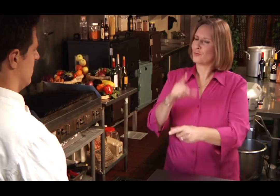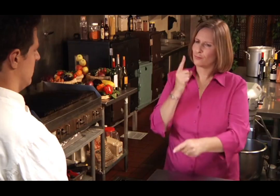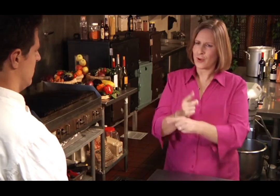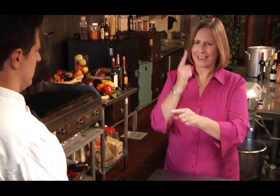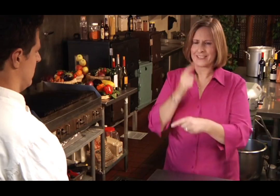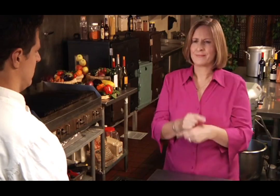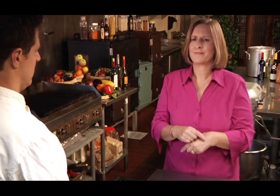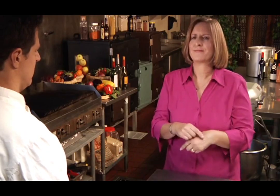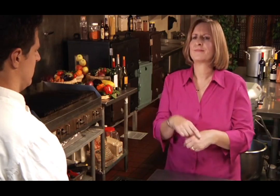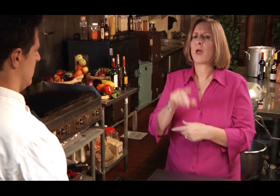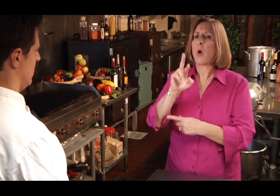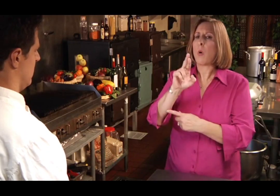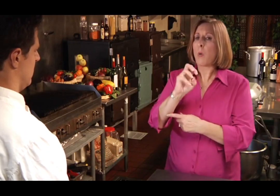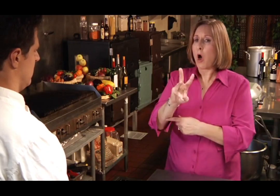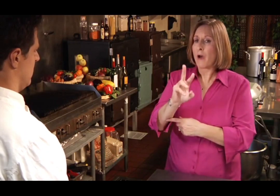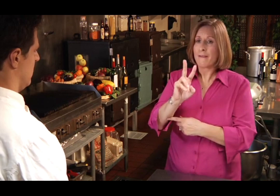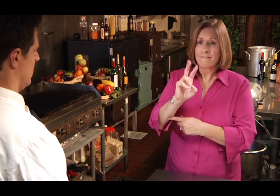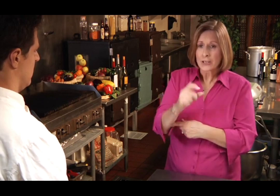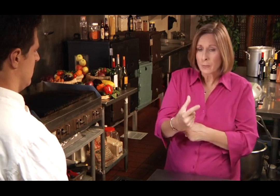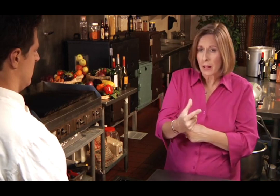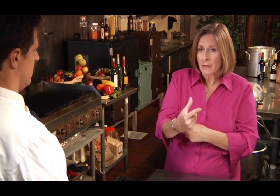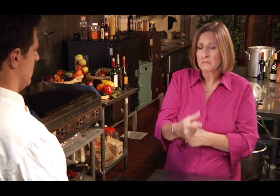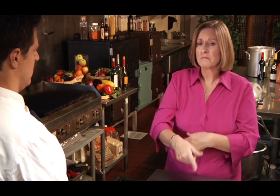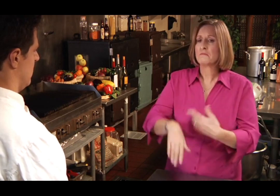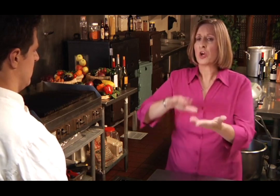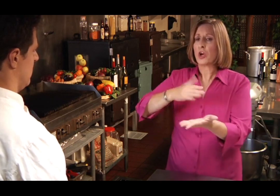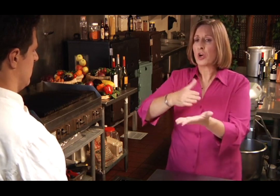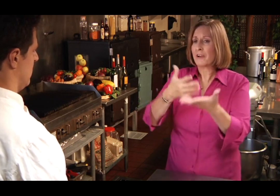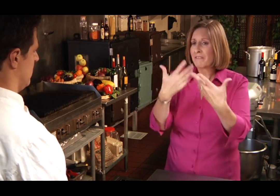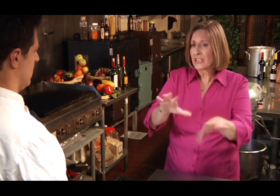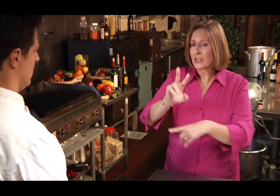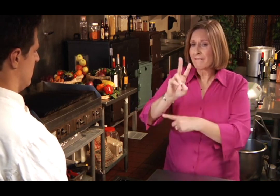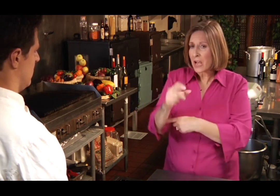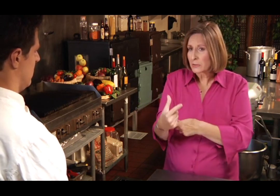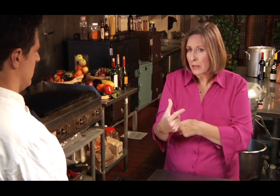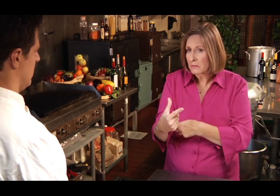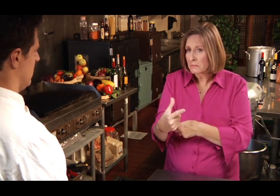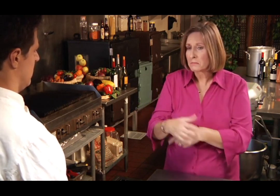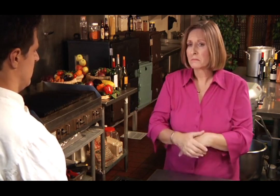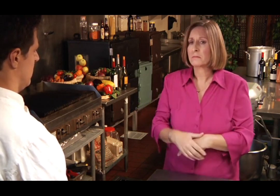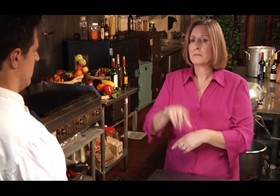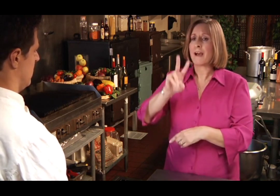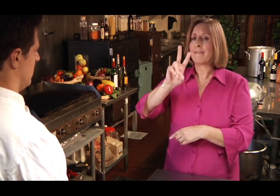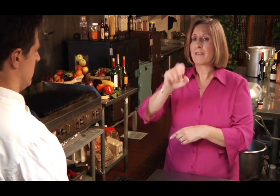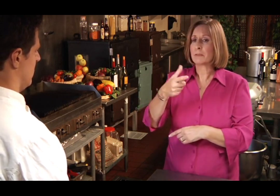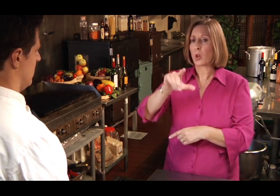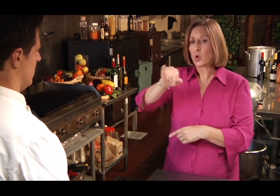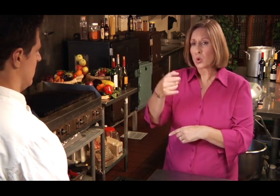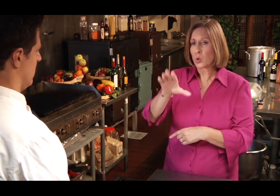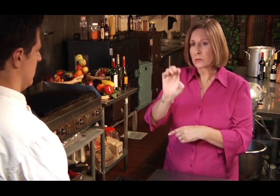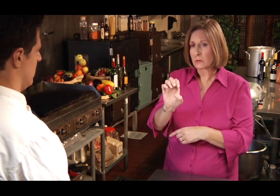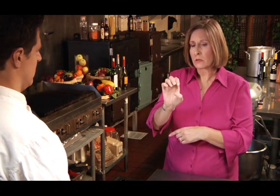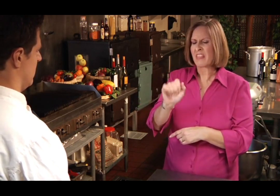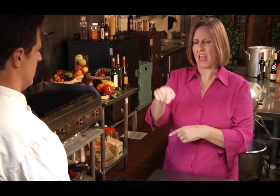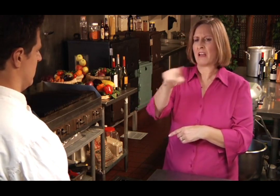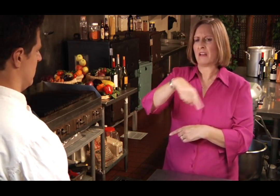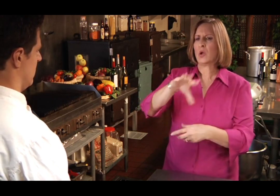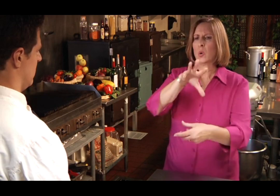You are absolutely right. Raw vegetables, cooked vegetables, or vegetable juice are included in the vegetable group.